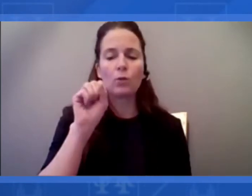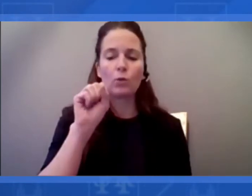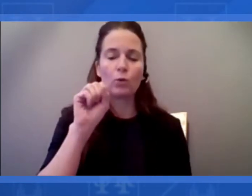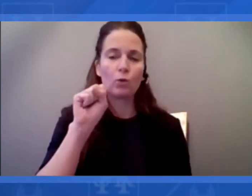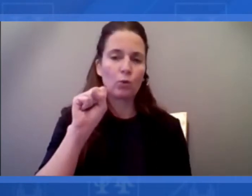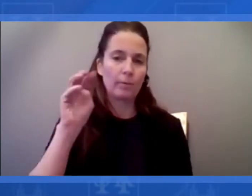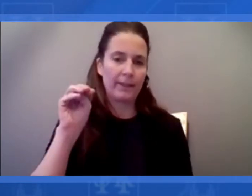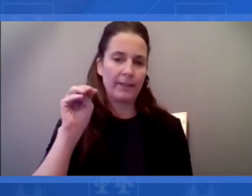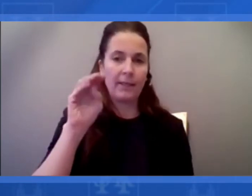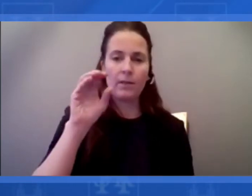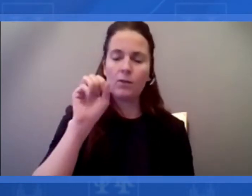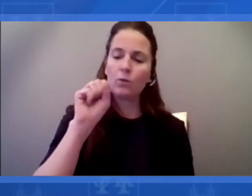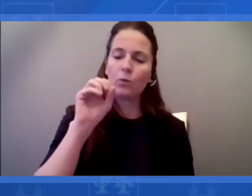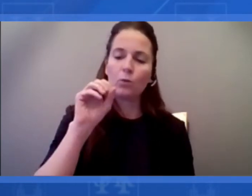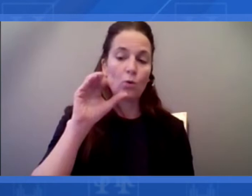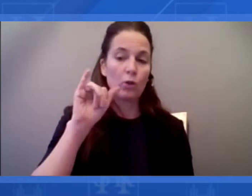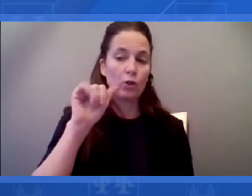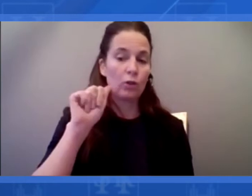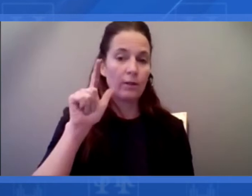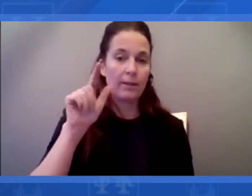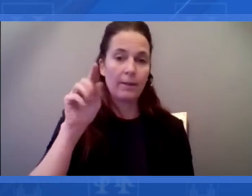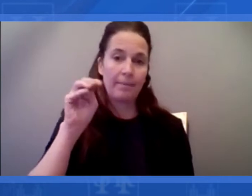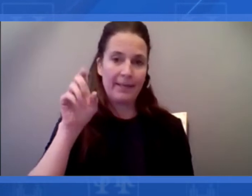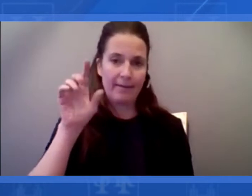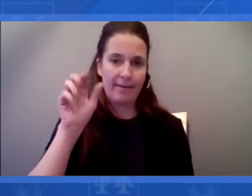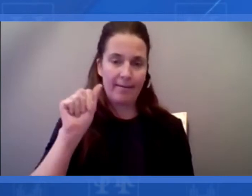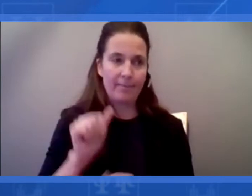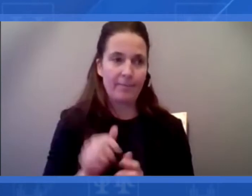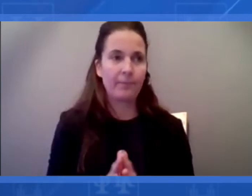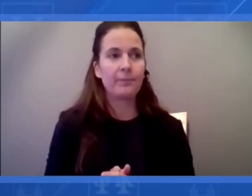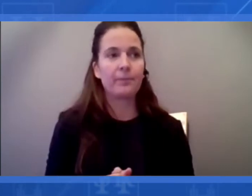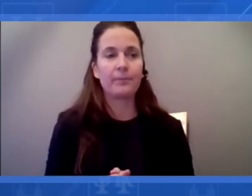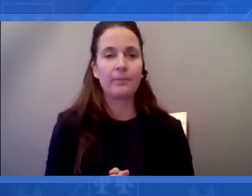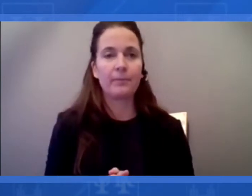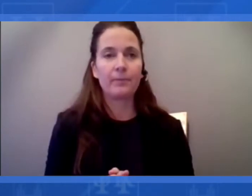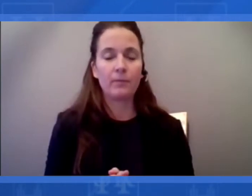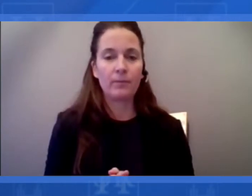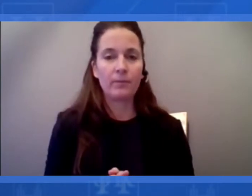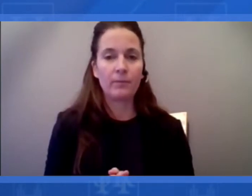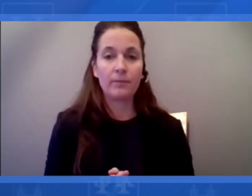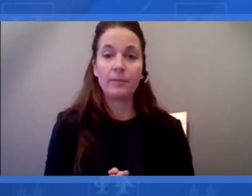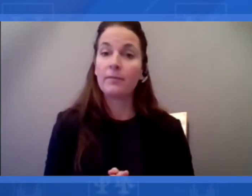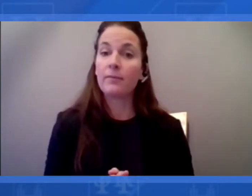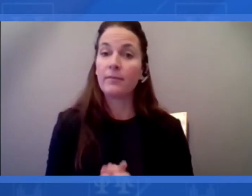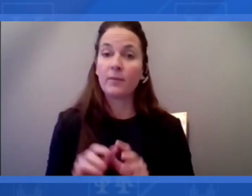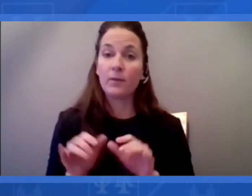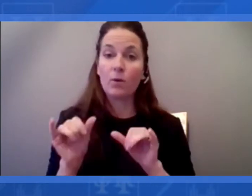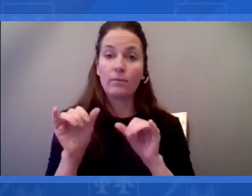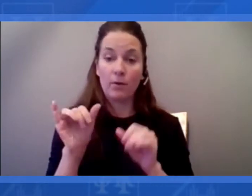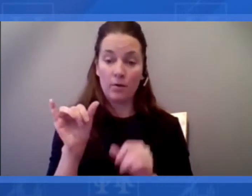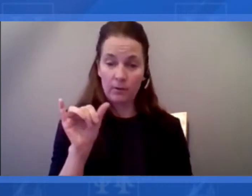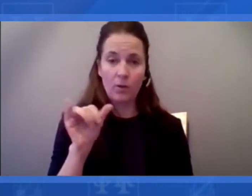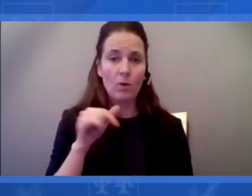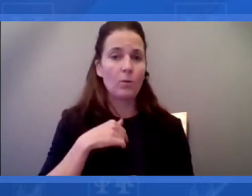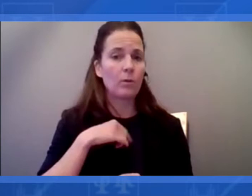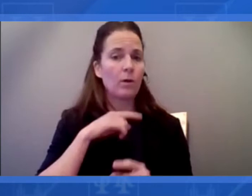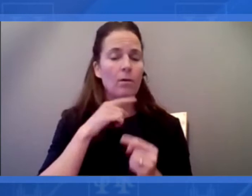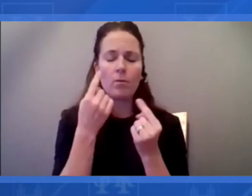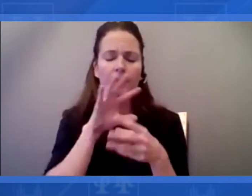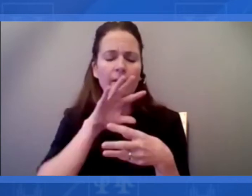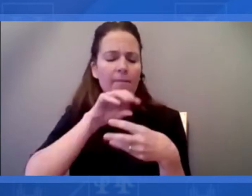In addition to our customer service options, we also regularly participate in the Transportation Working